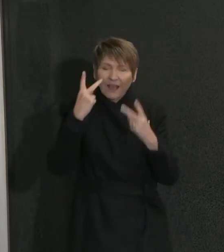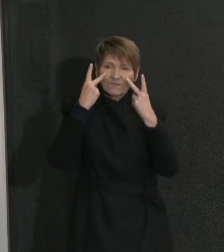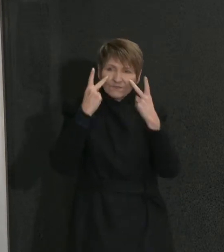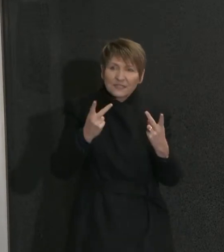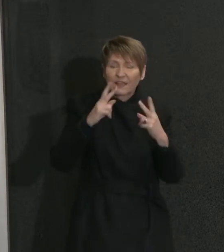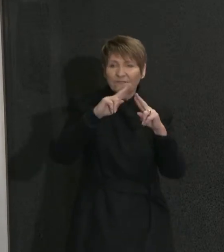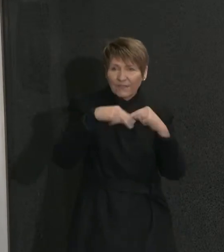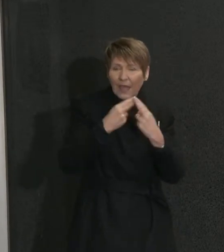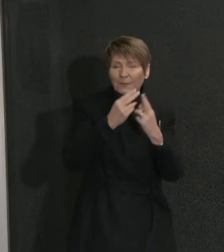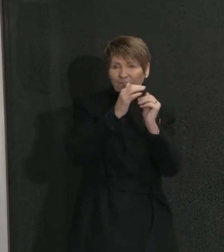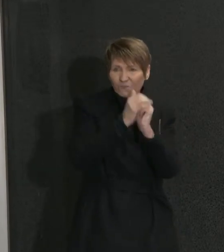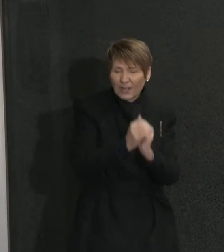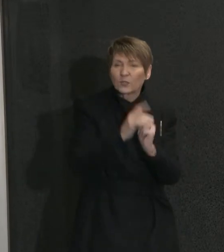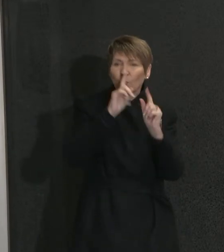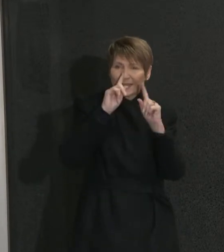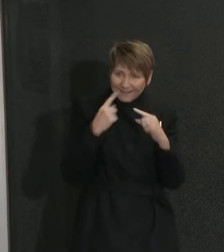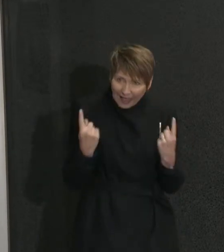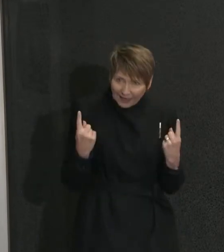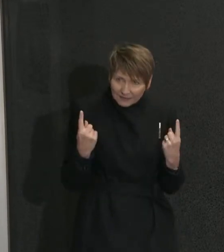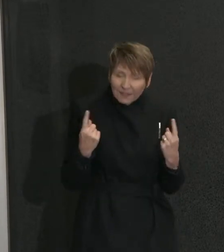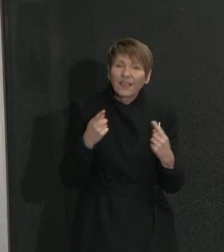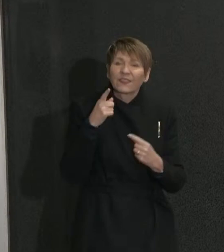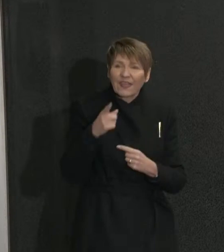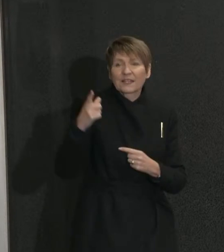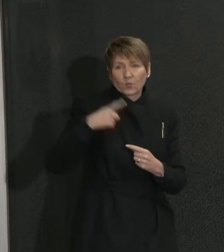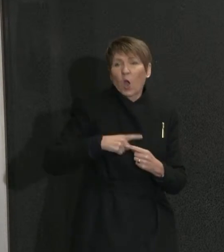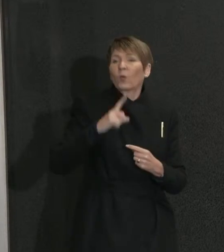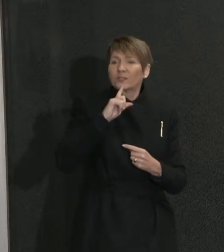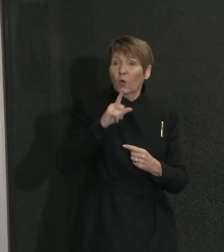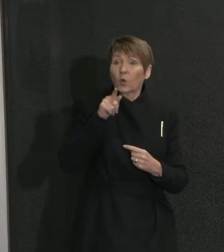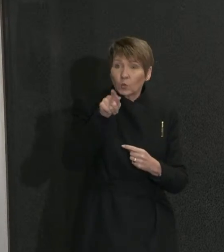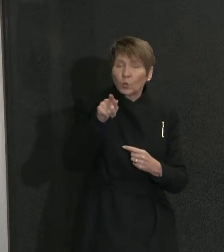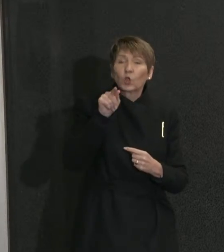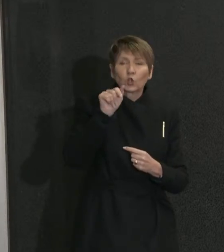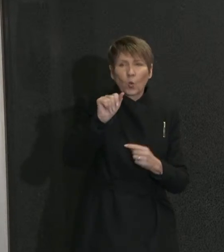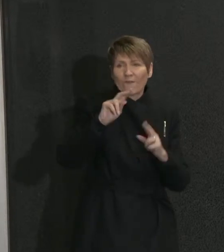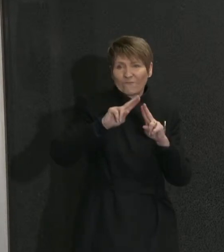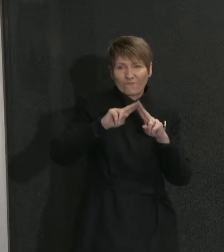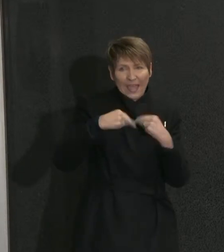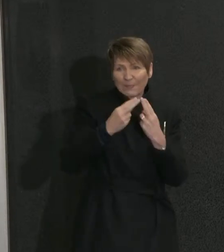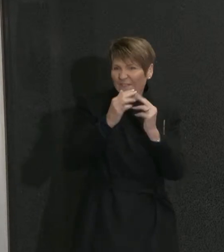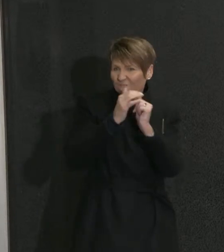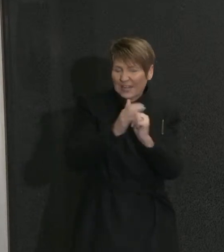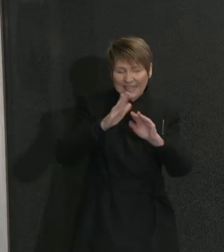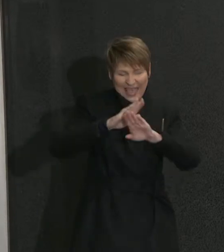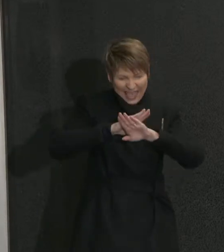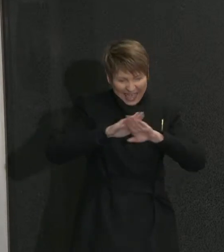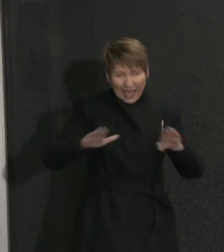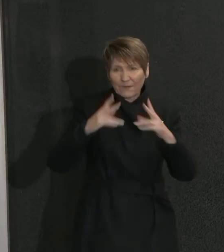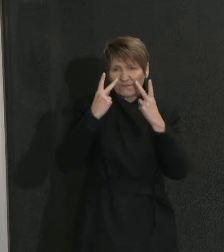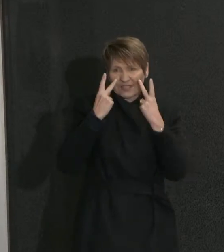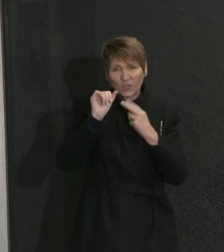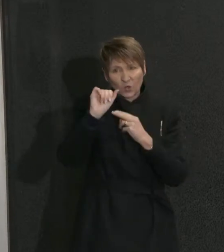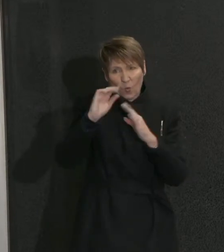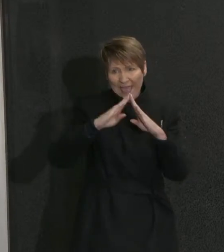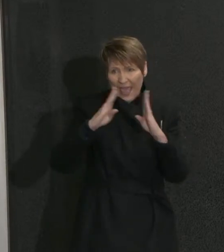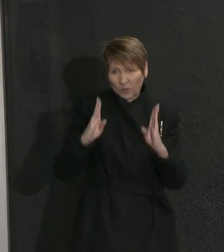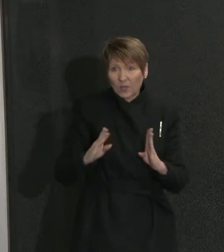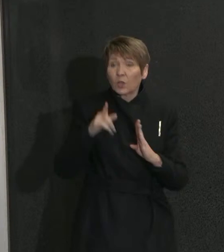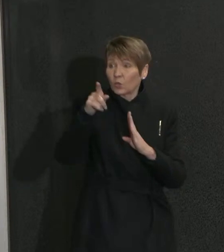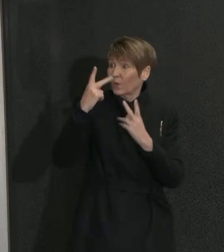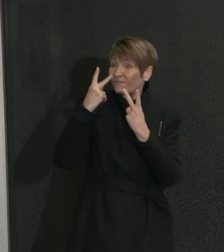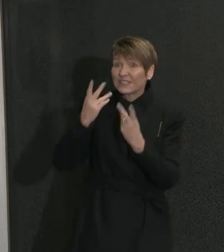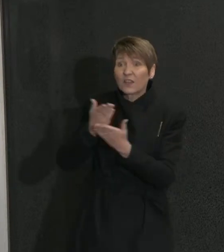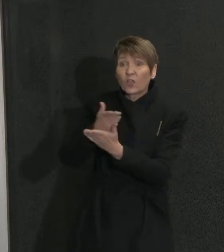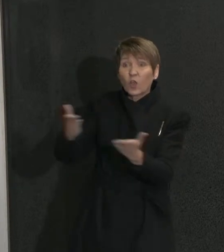have the lockdowns in place. That's why the household restrictions are in place. Nick? Just a point of clarity. You may already have said this, and pardon me if I missed it.